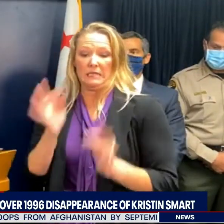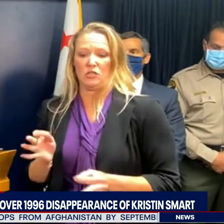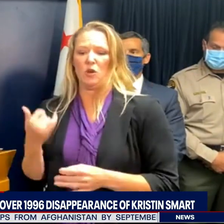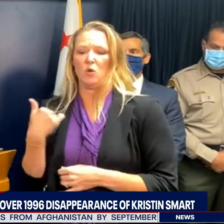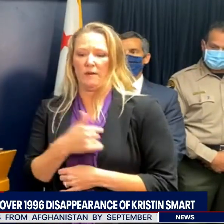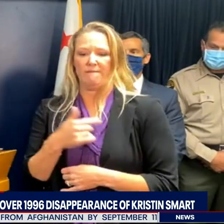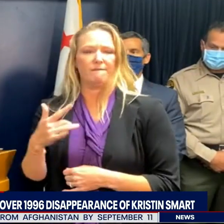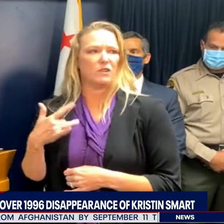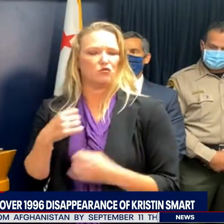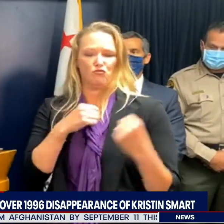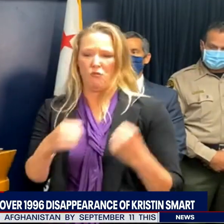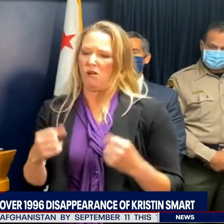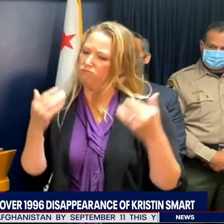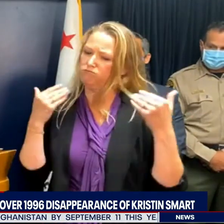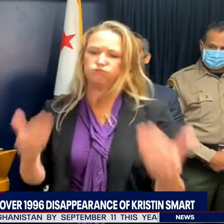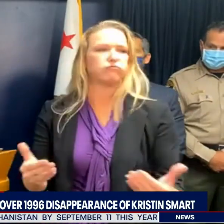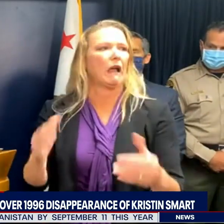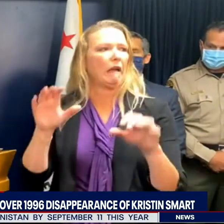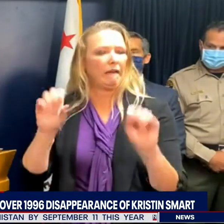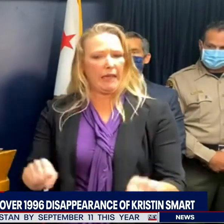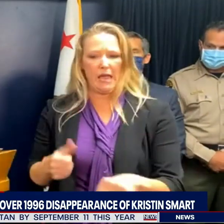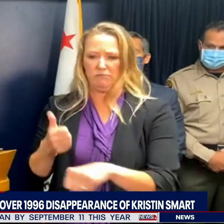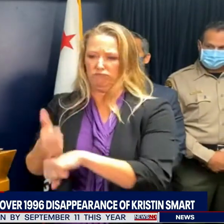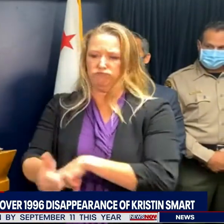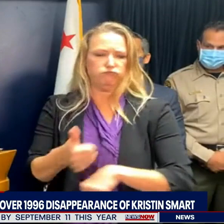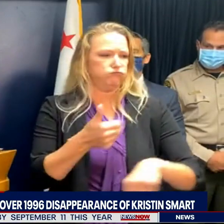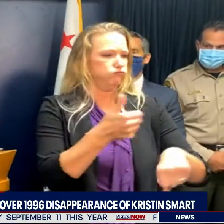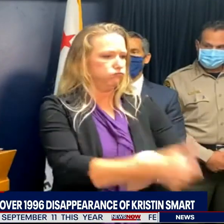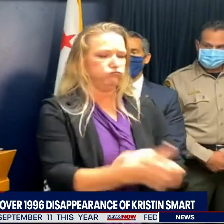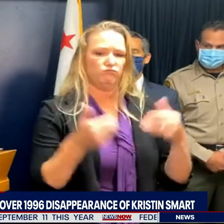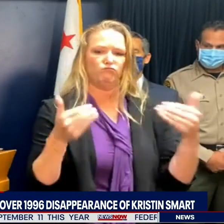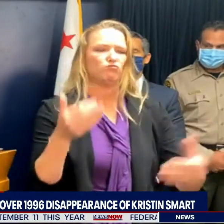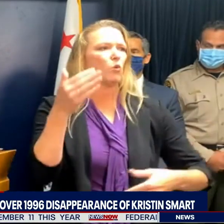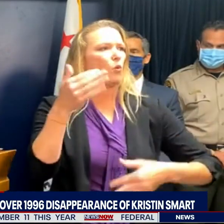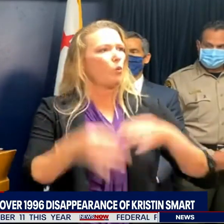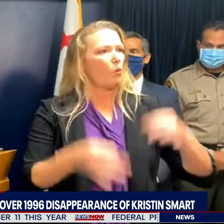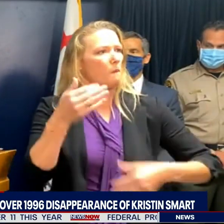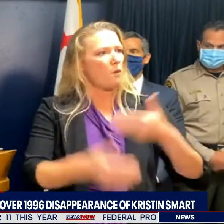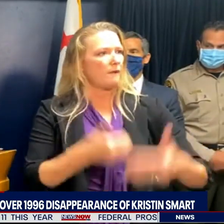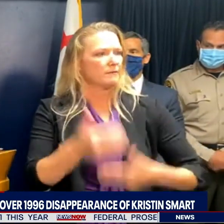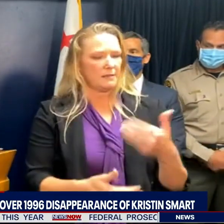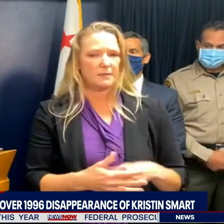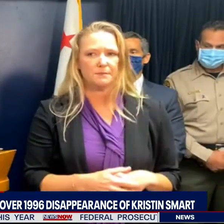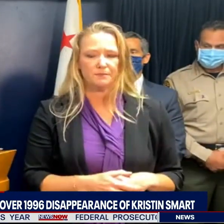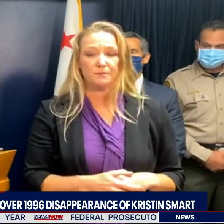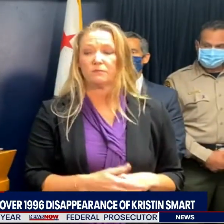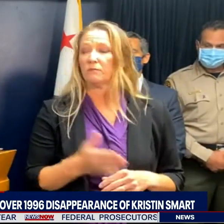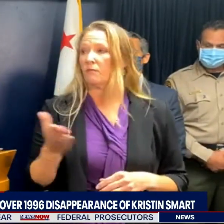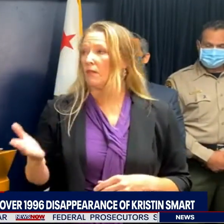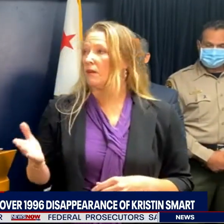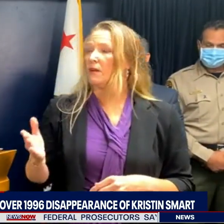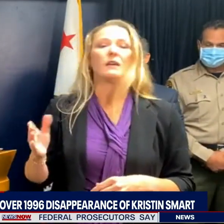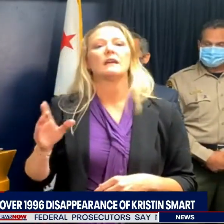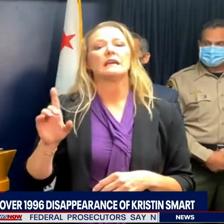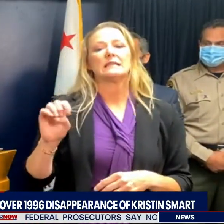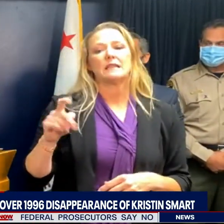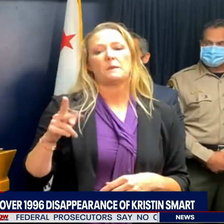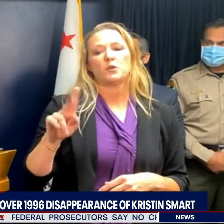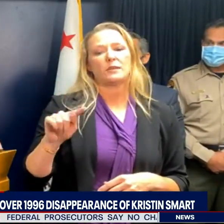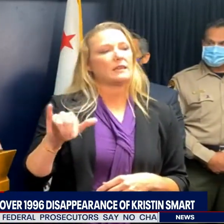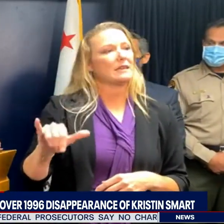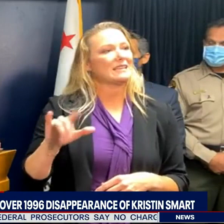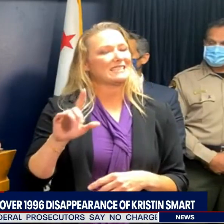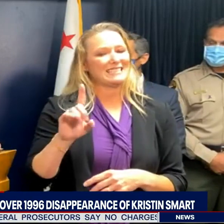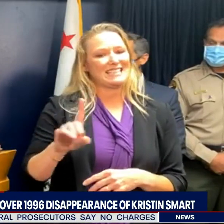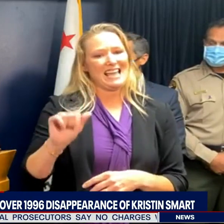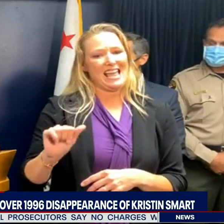and prosecute both Mr. Paul Flores and Ruben Flores. To my right is Deputy District Attorney Chris Pubrell.